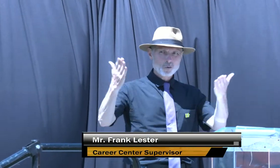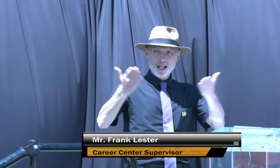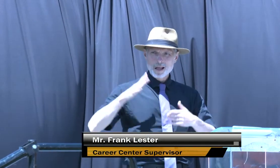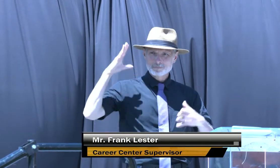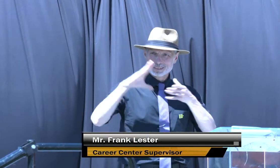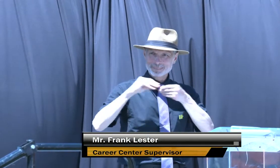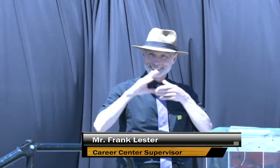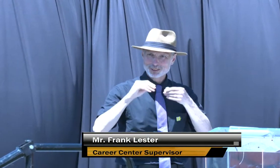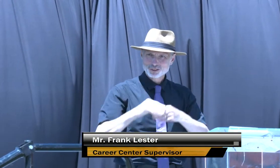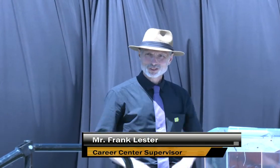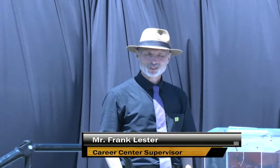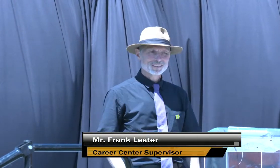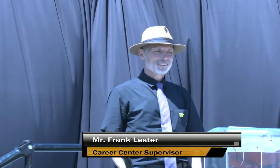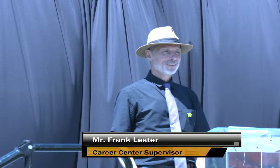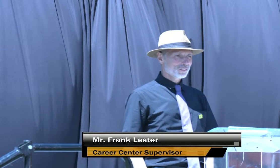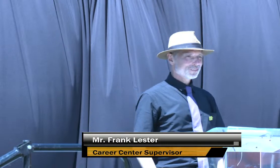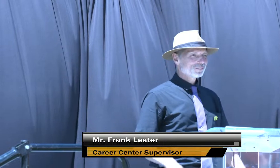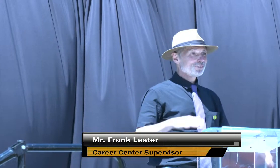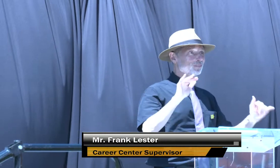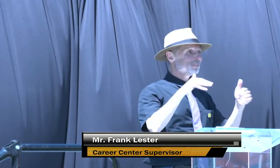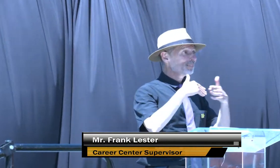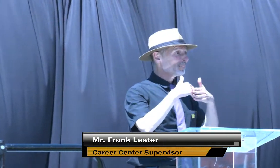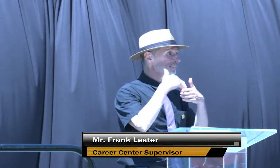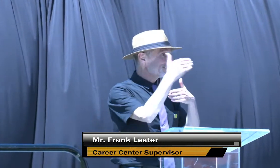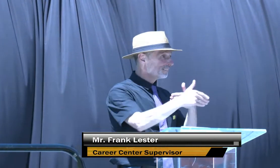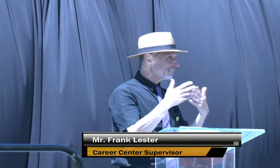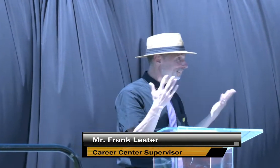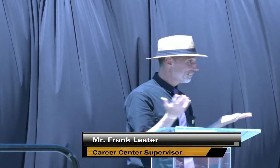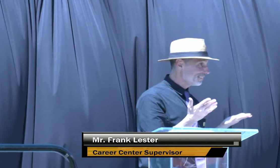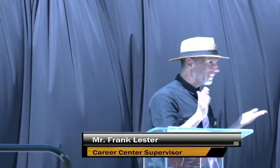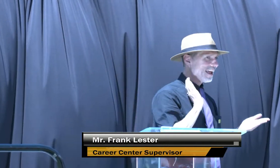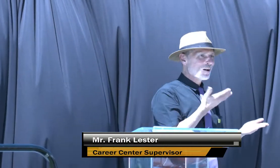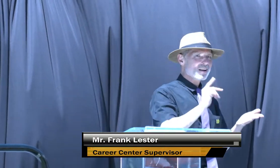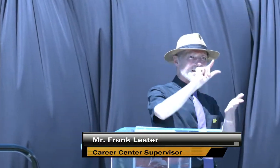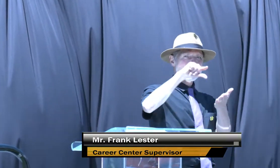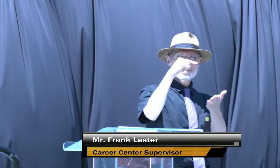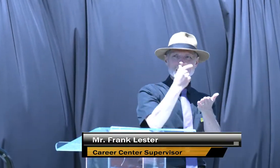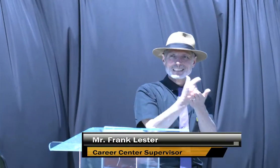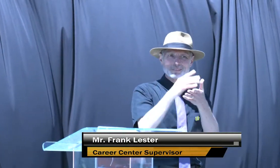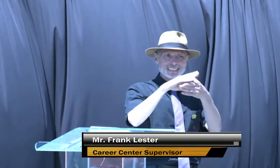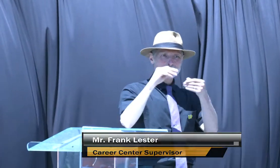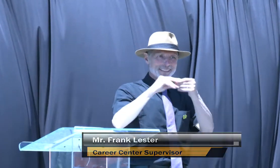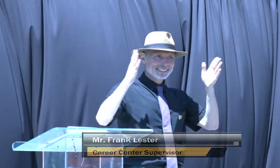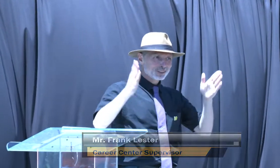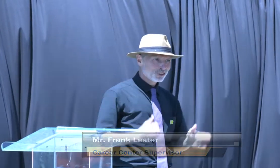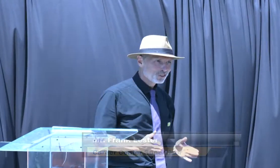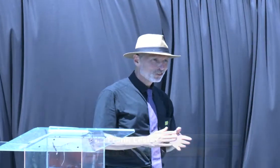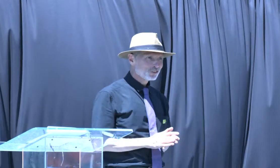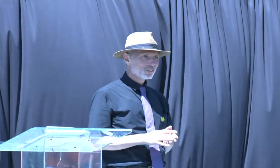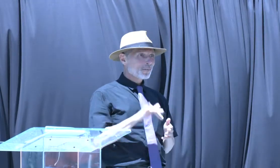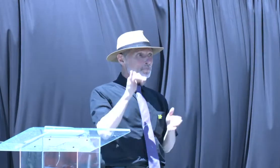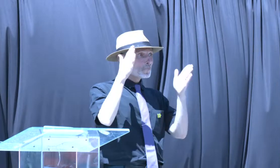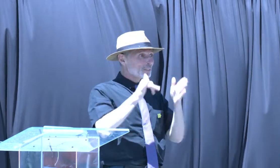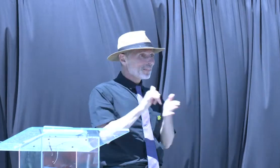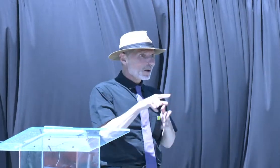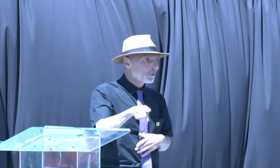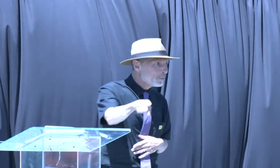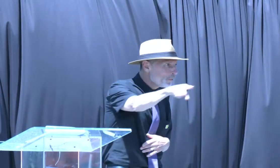Thank you, Amy, for such a lovely opening and welcoming introduction. And now, the graduation